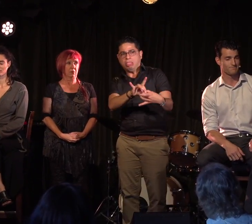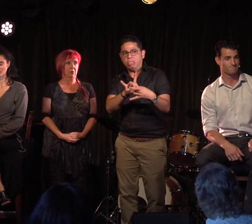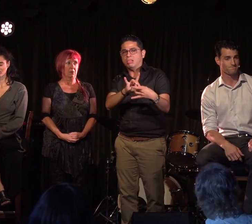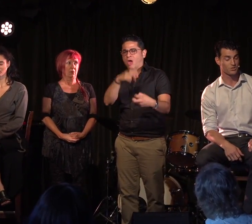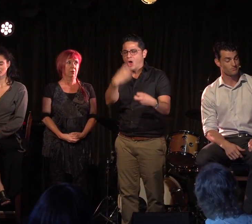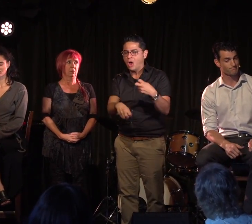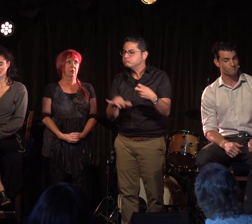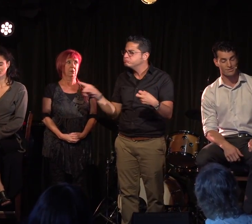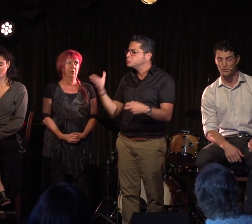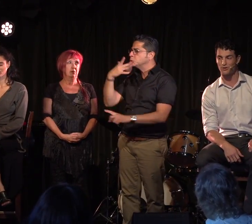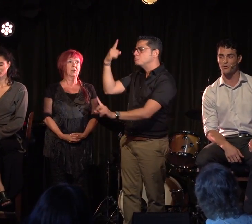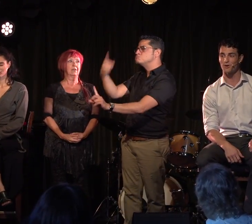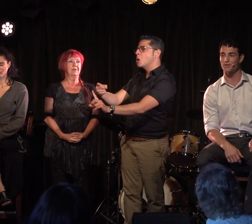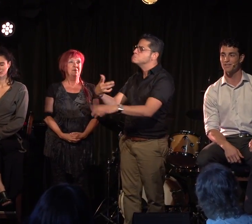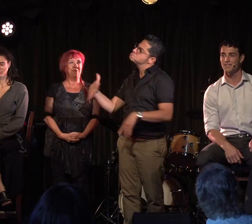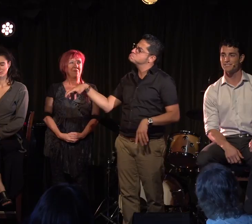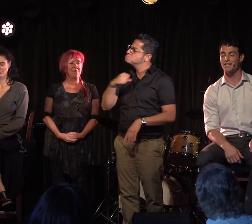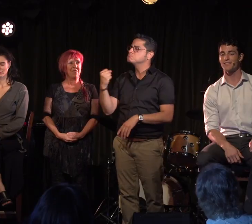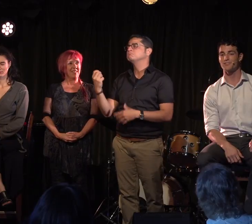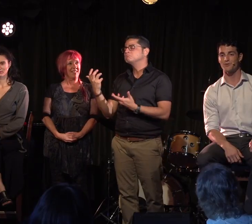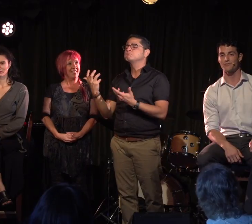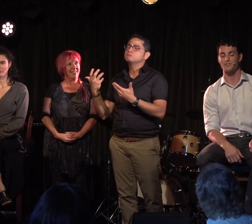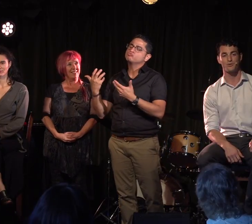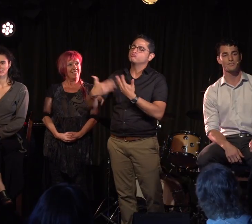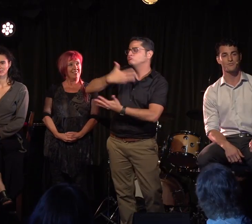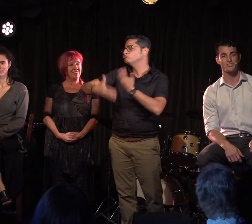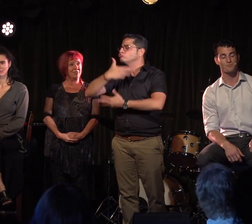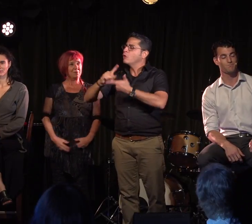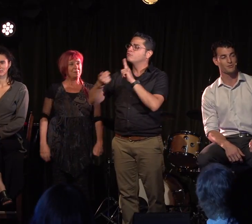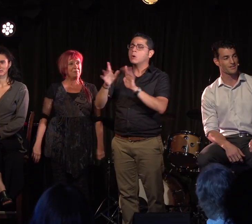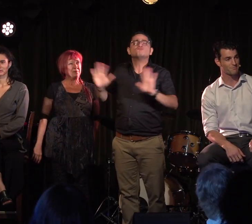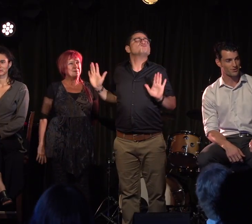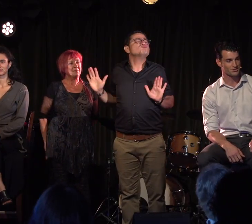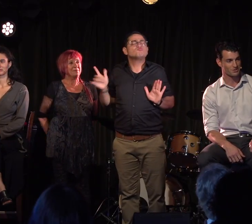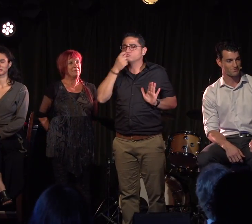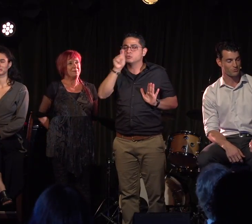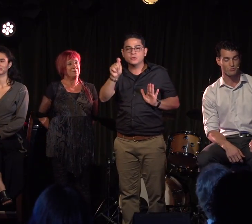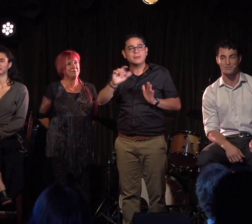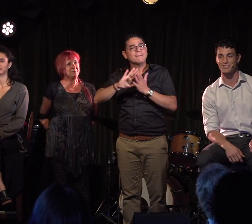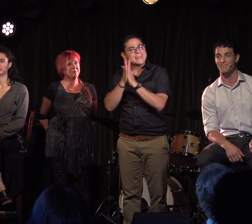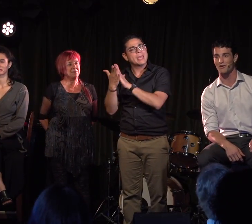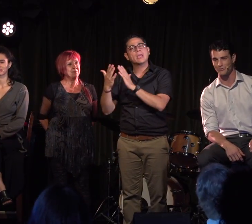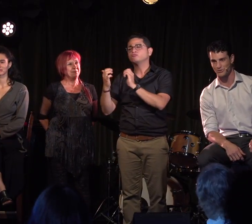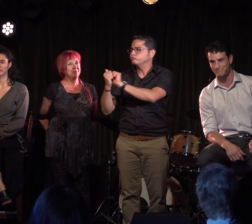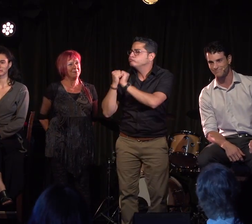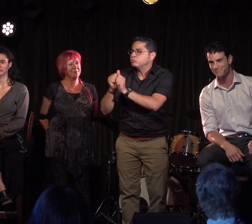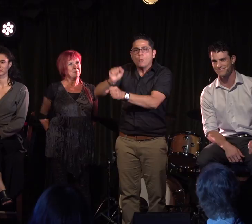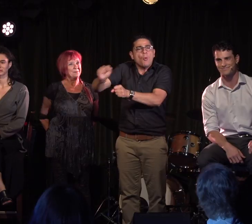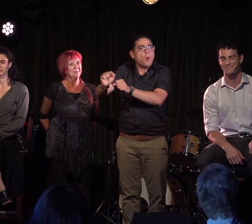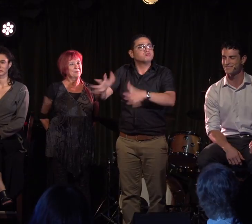to me. So, I took her at her word, setting the tone for the joyous friendship and creative partnership that would bring us ever